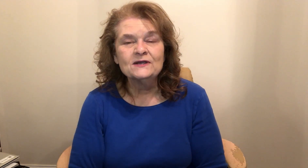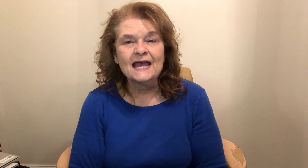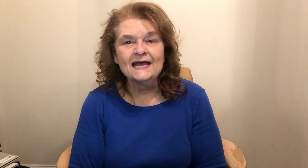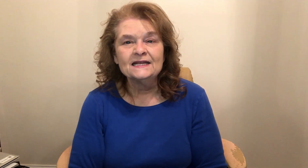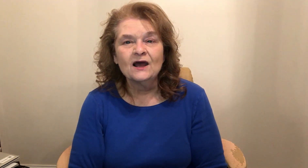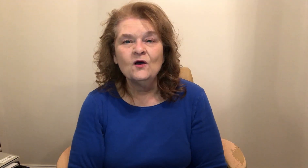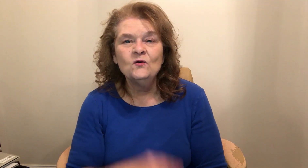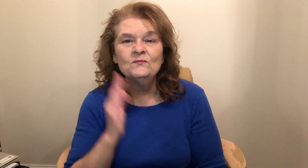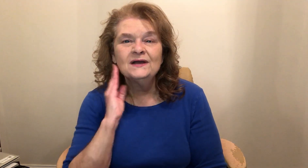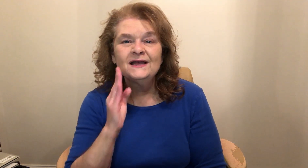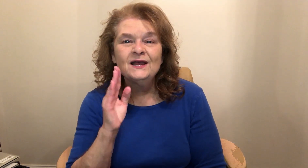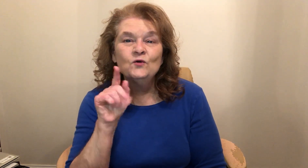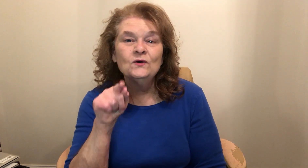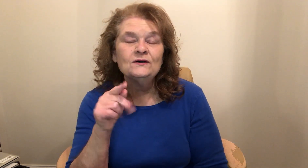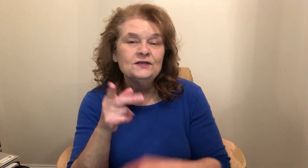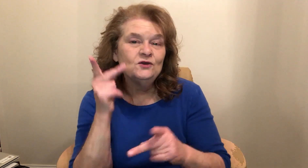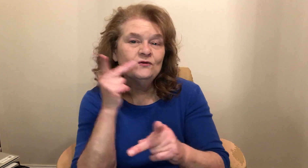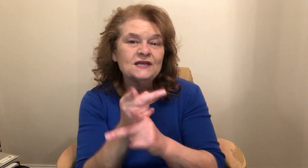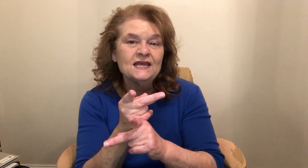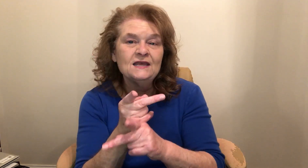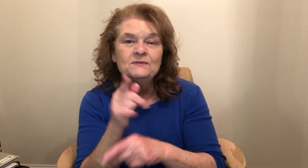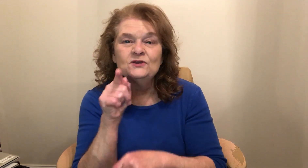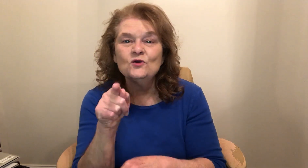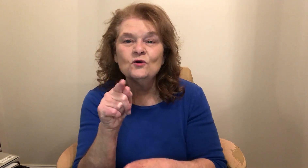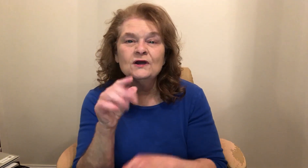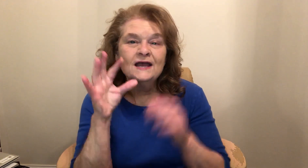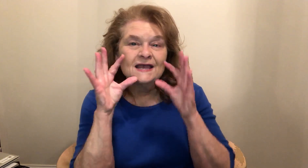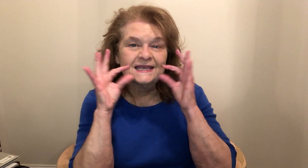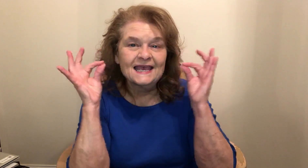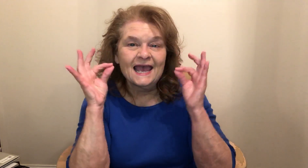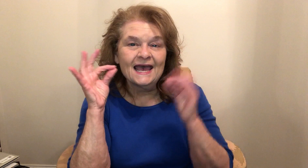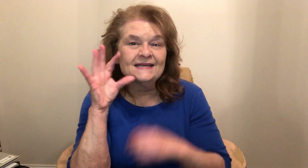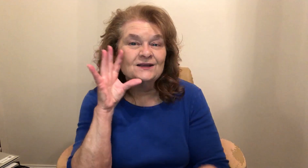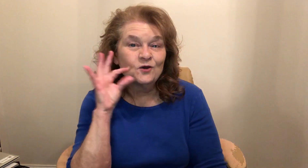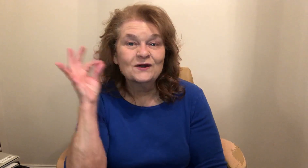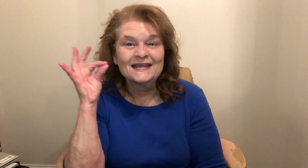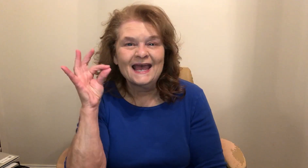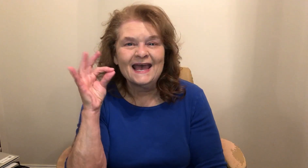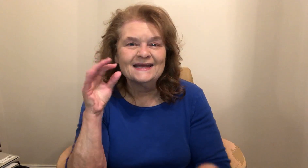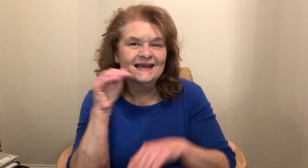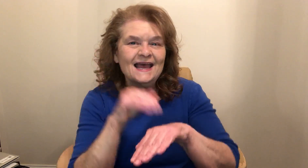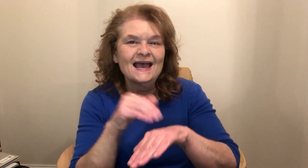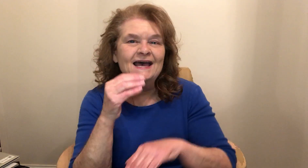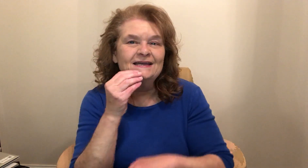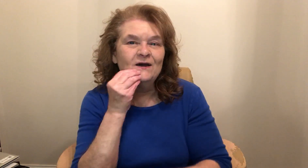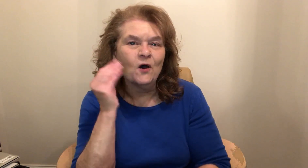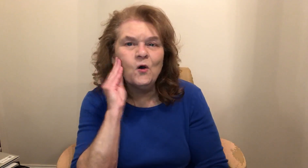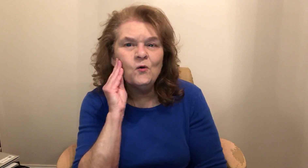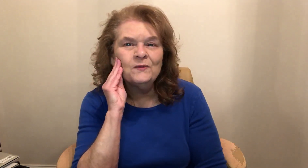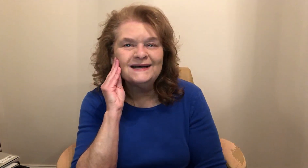cat at home? Will you keep your cat or cat at home?